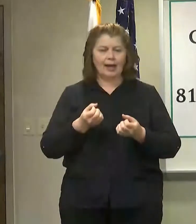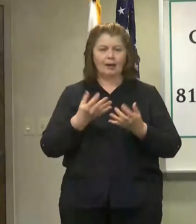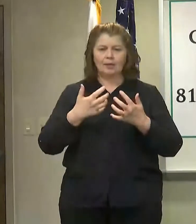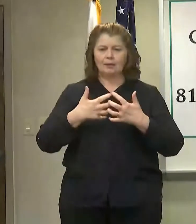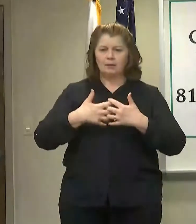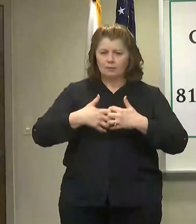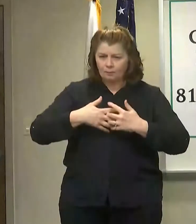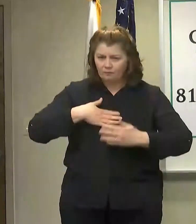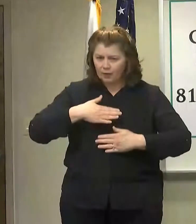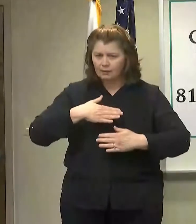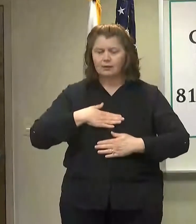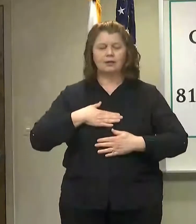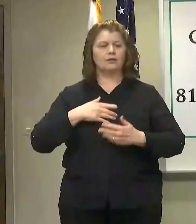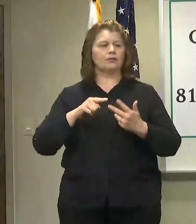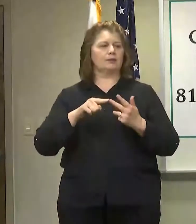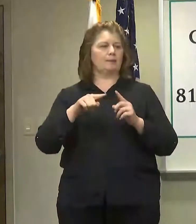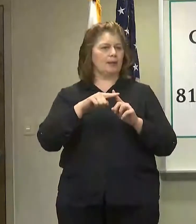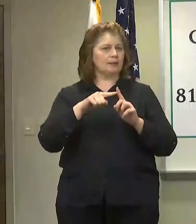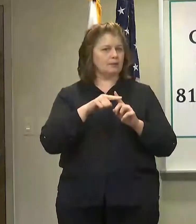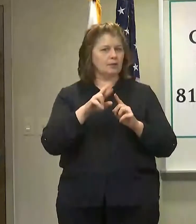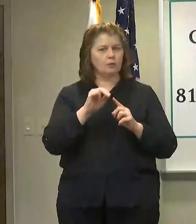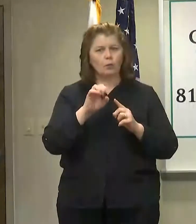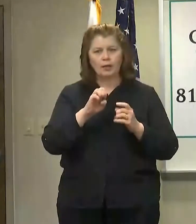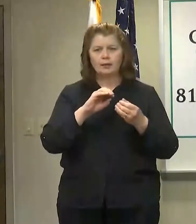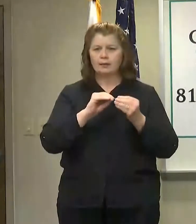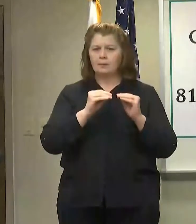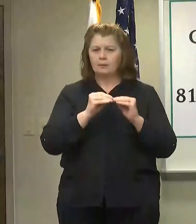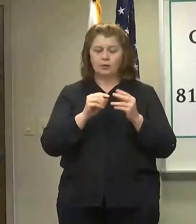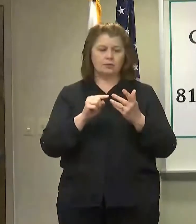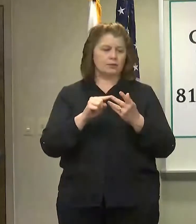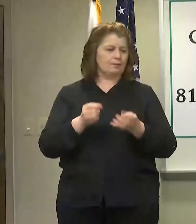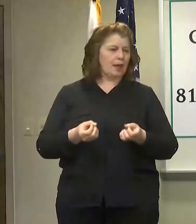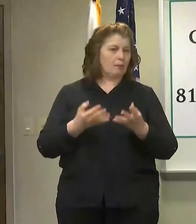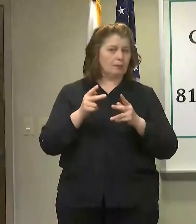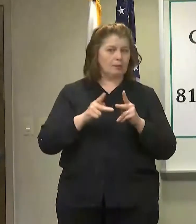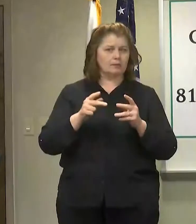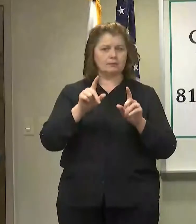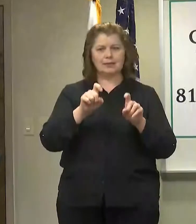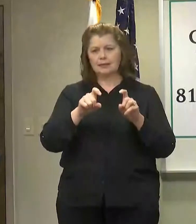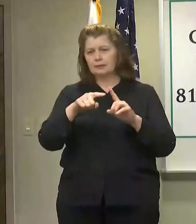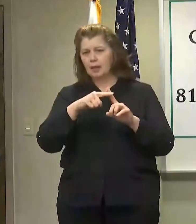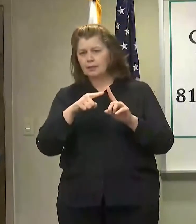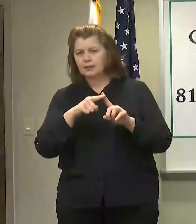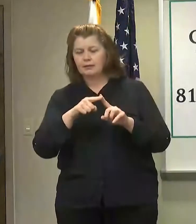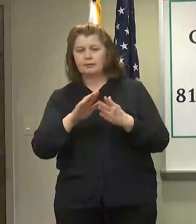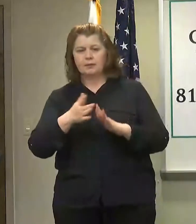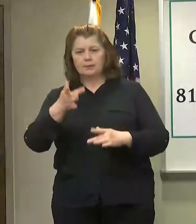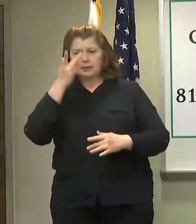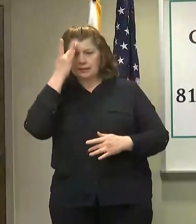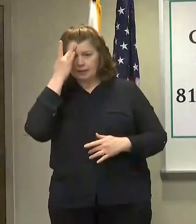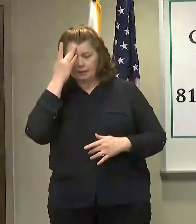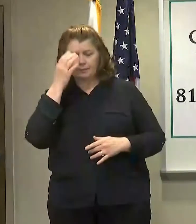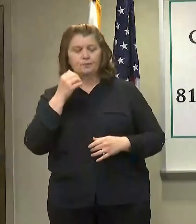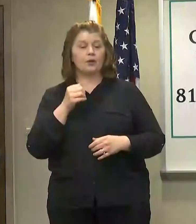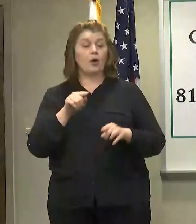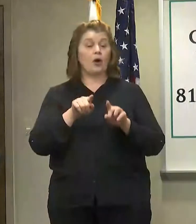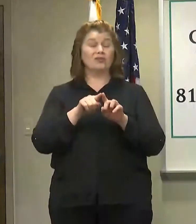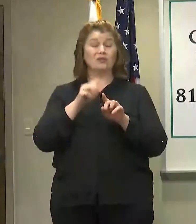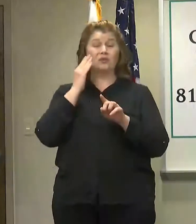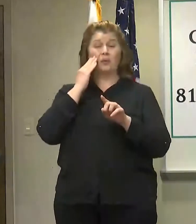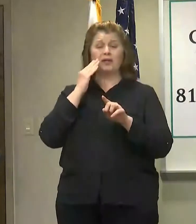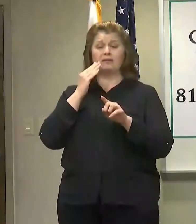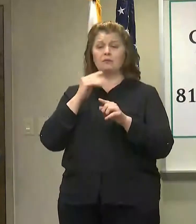at our positivity rate. We've been looking at the number of people that test positive, as well as then understanding where we move to